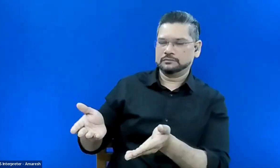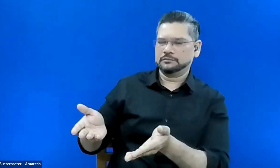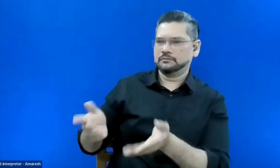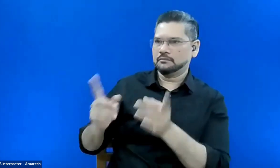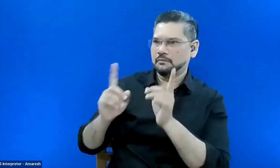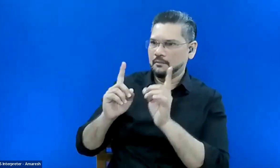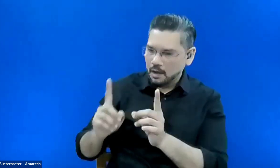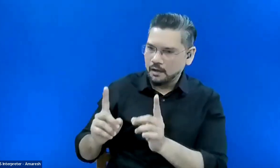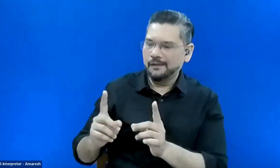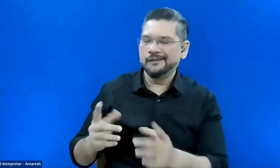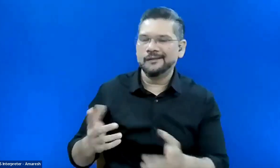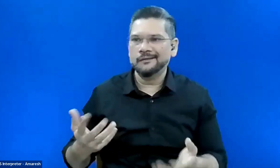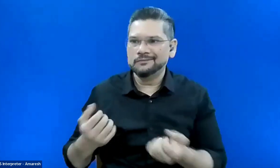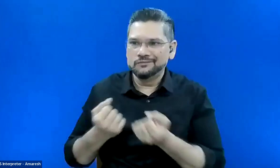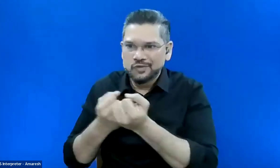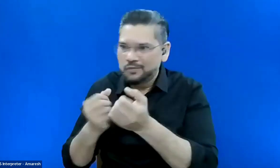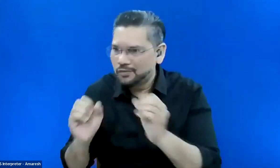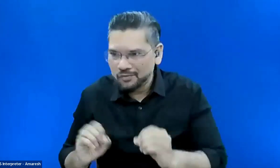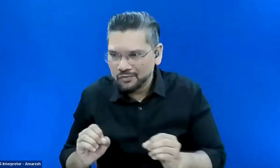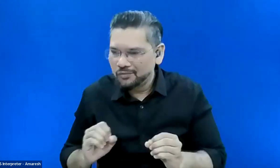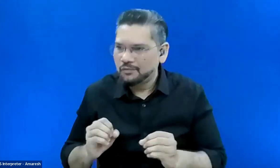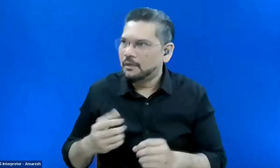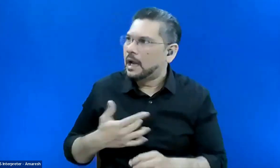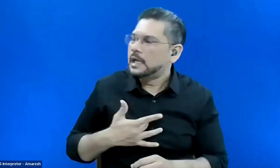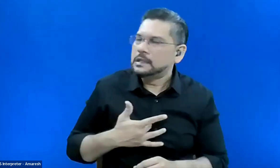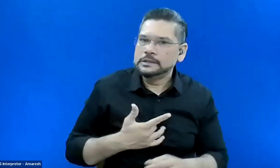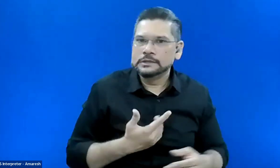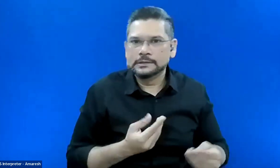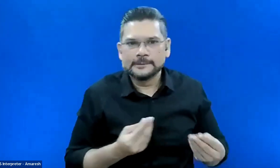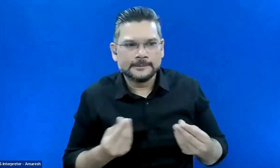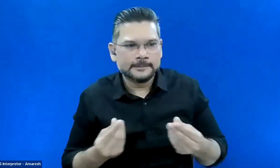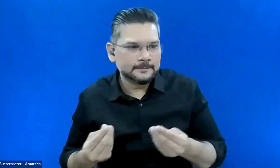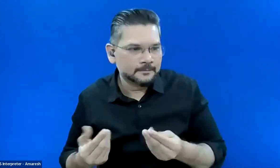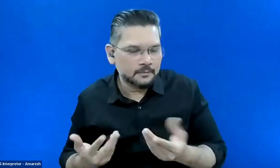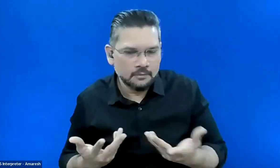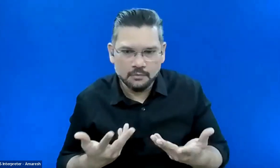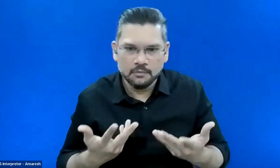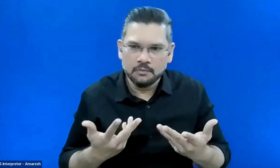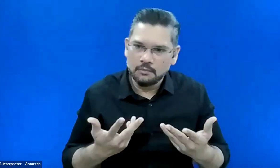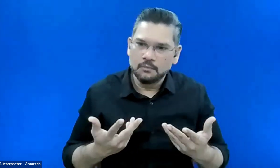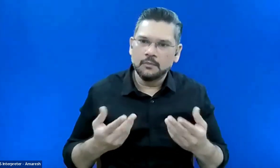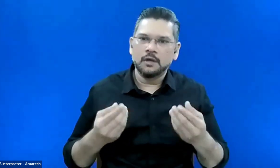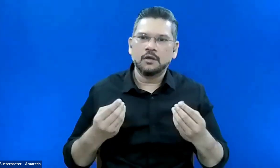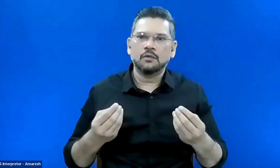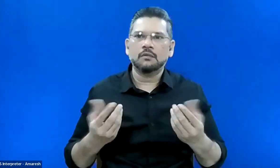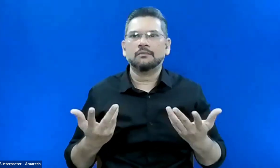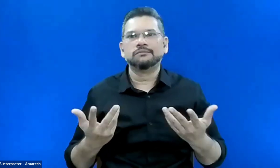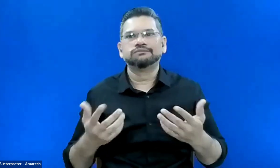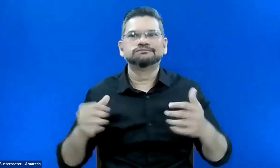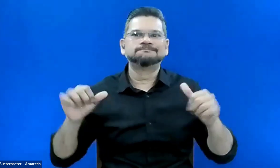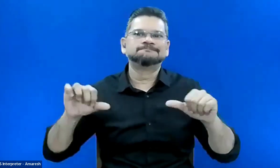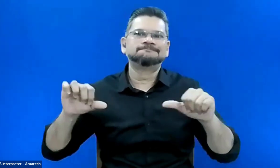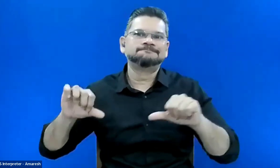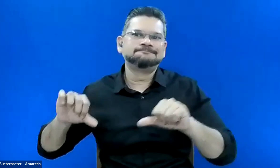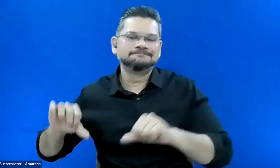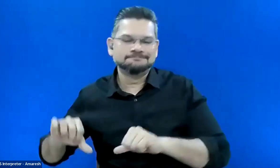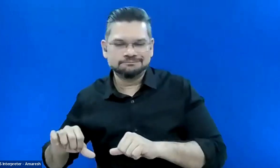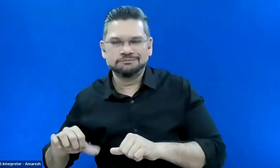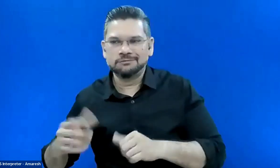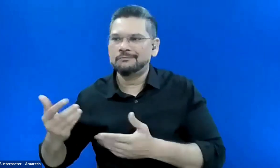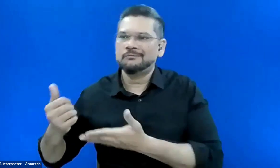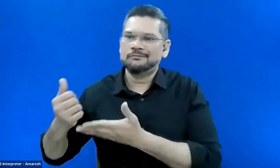of giving you the supports that you needed for you to be able to thrive in your society with your disability, without